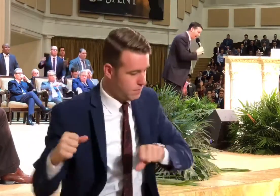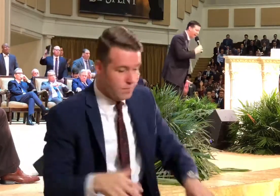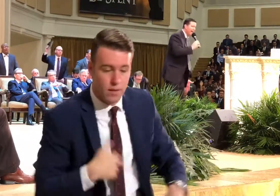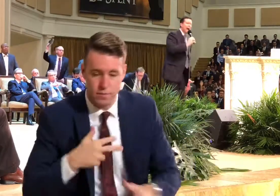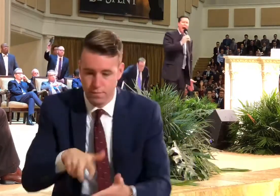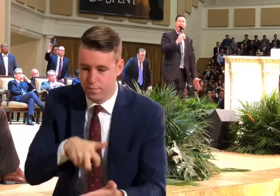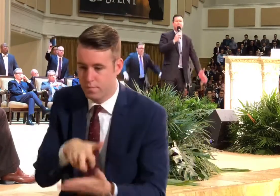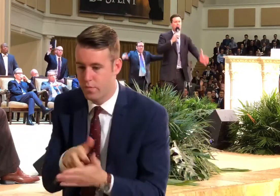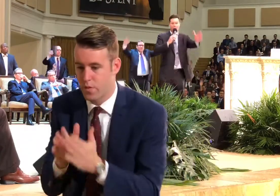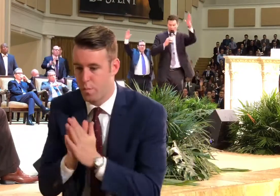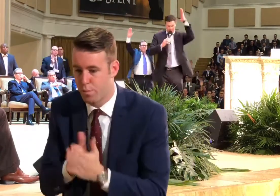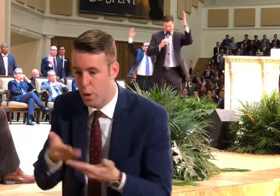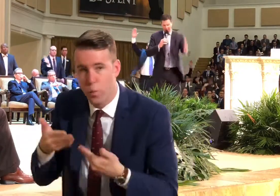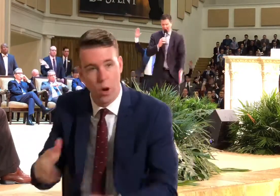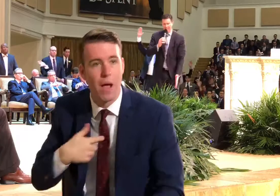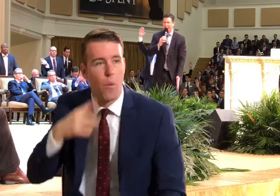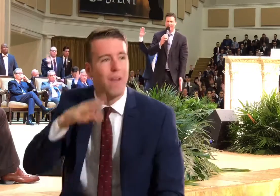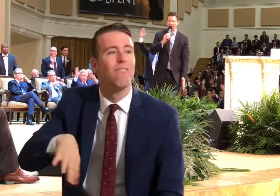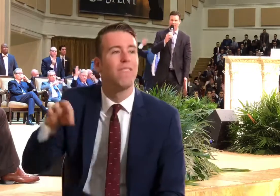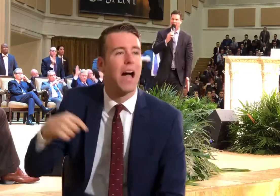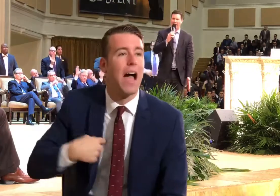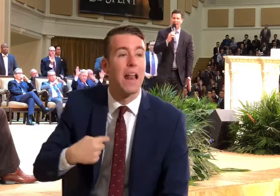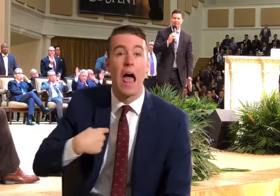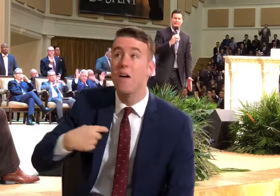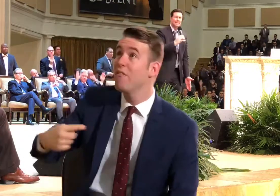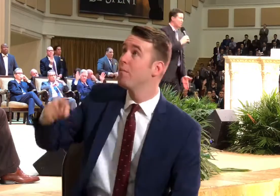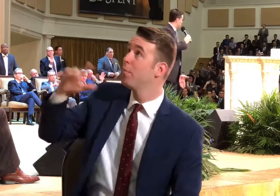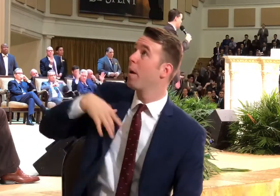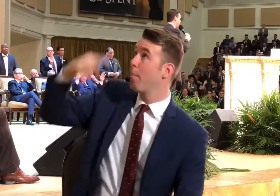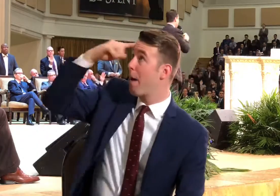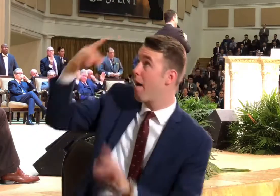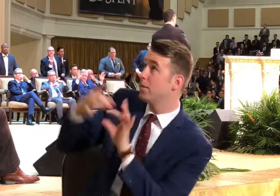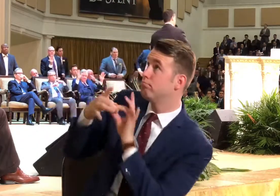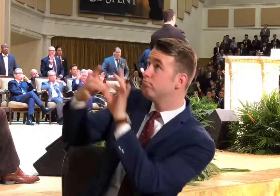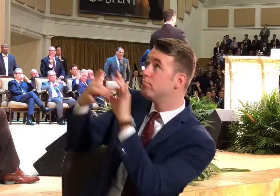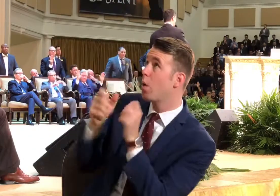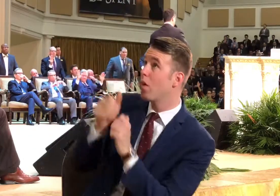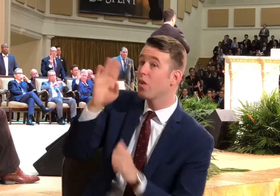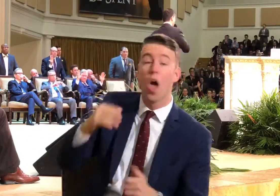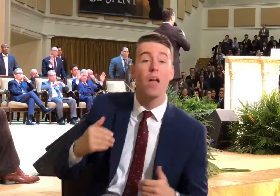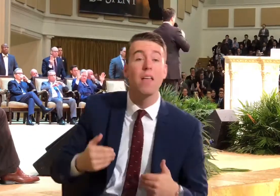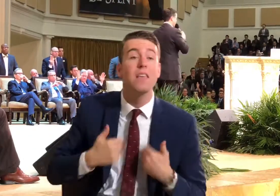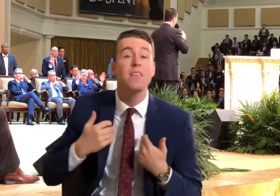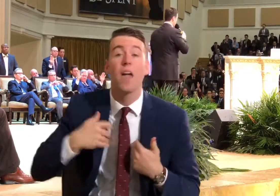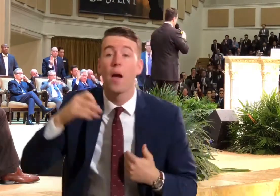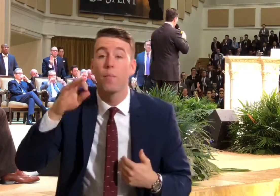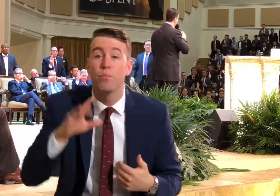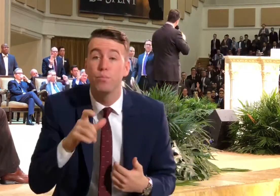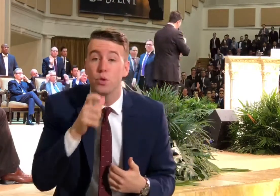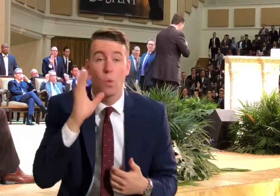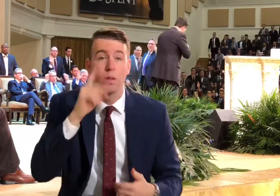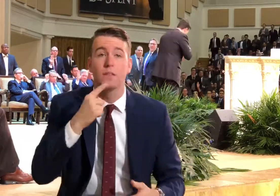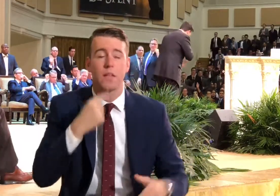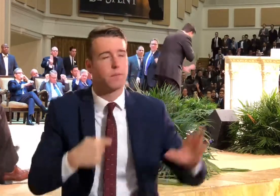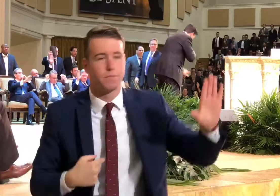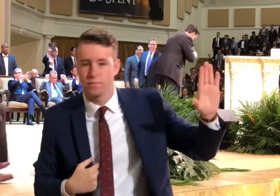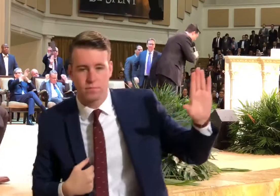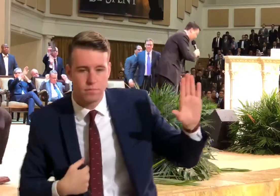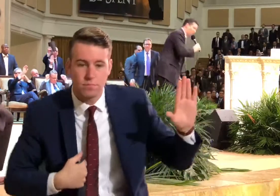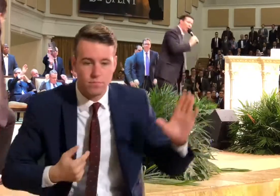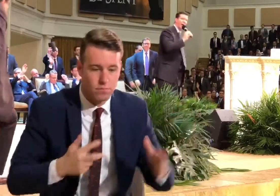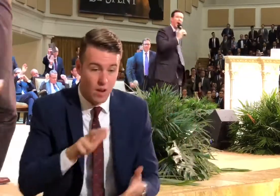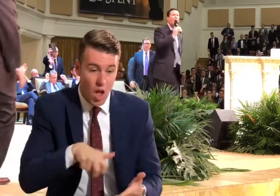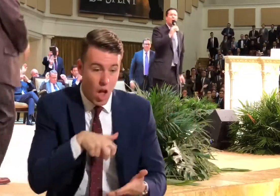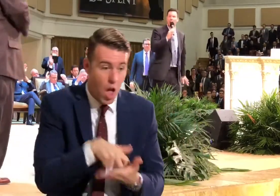room. I am going to find the mind of God. We've got to have young preachers that are going to say, I'm not going to get lost